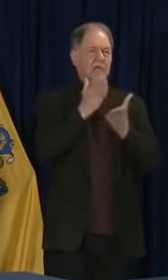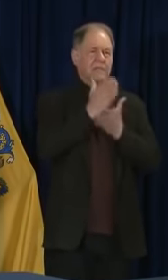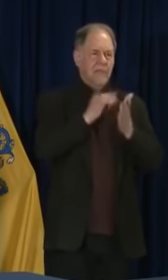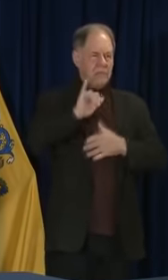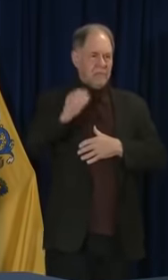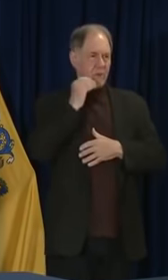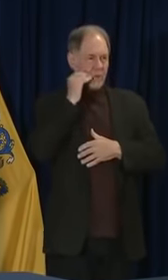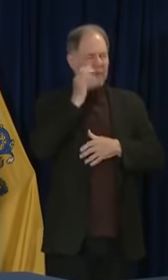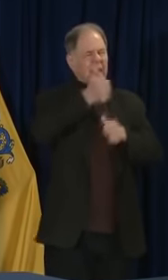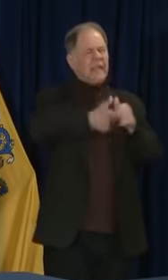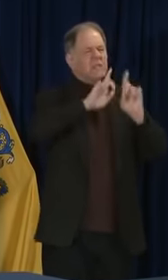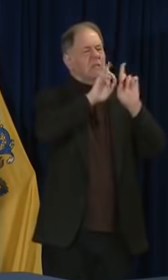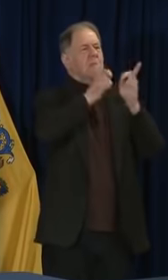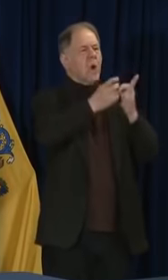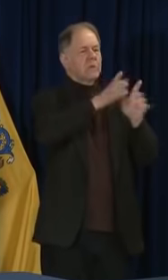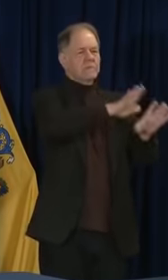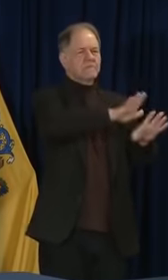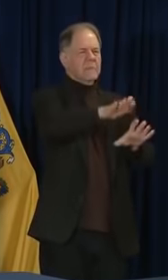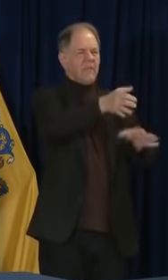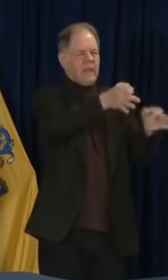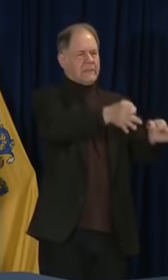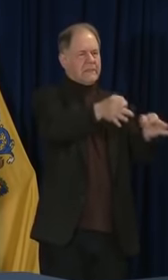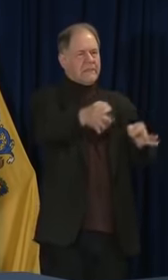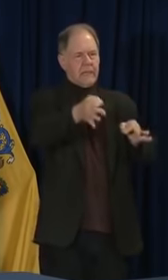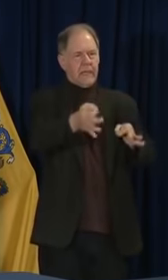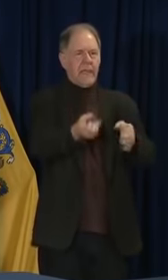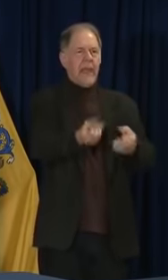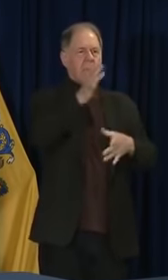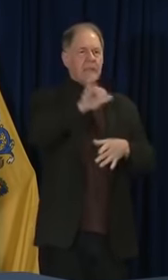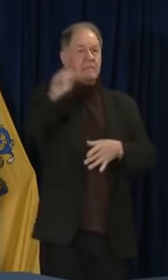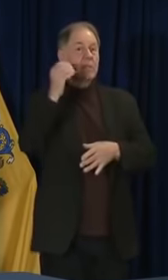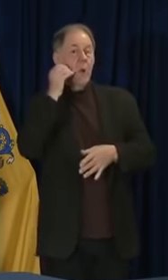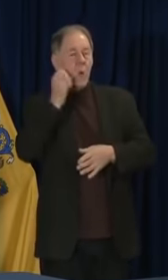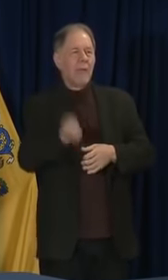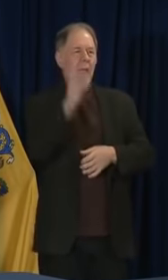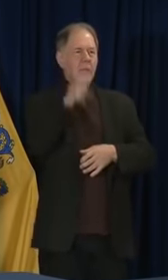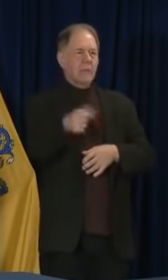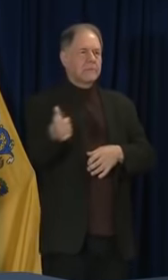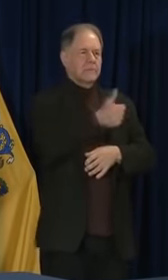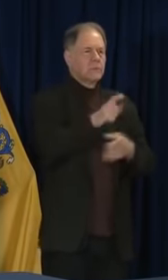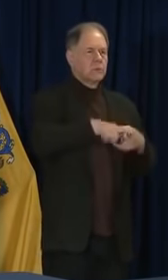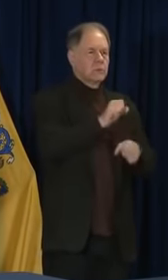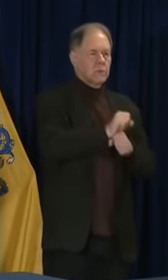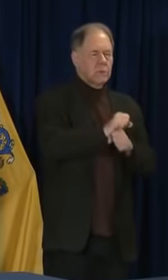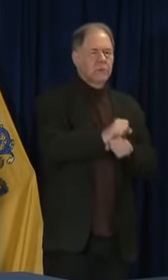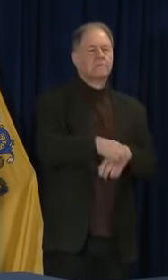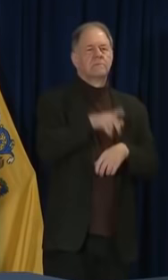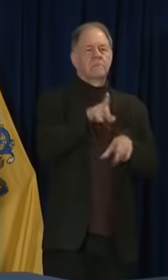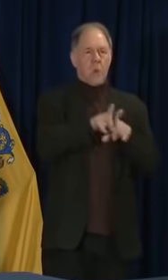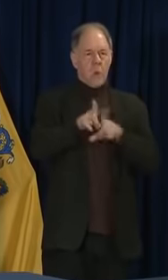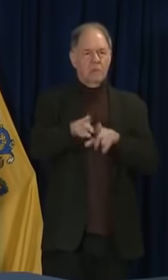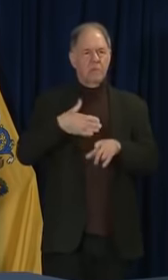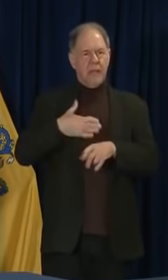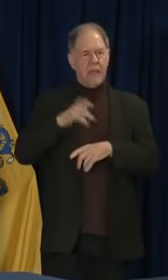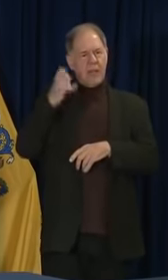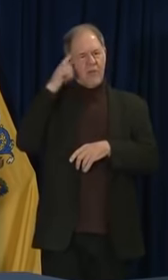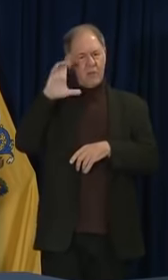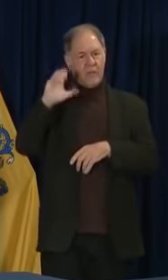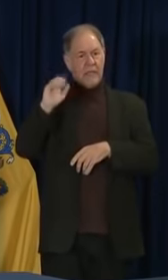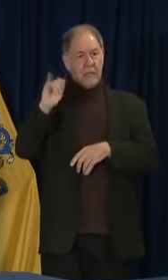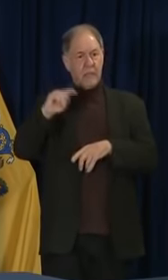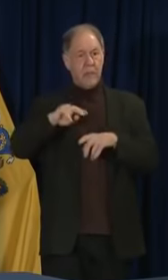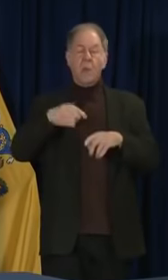in each department, it's up to each department to get that balance right and to work out the specific plan, and I know all the cabinet members are doing just that. That doesn't mean